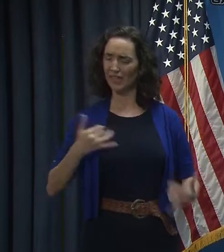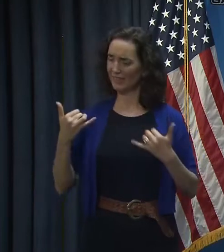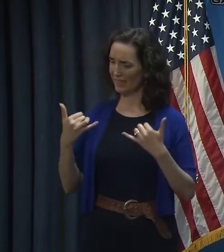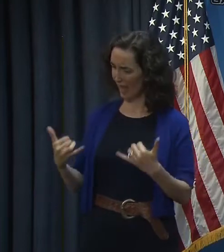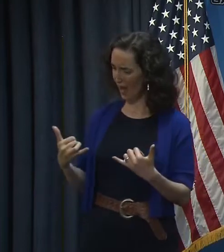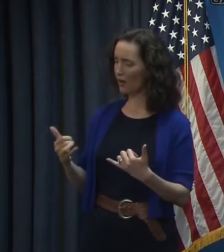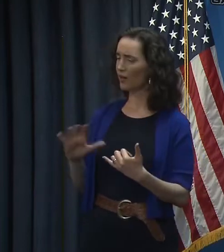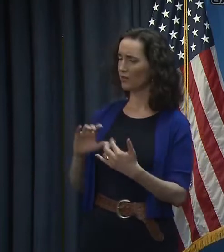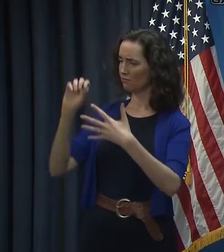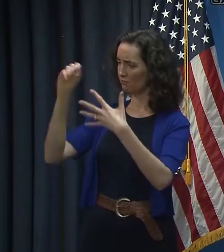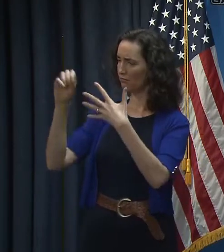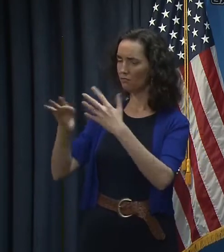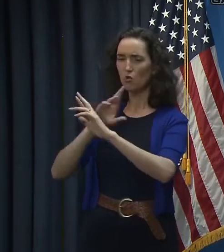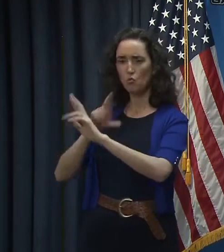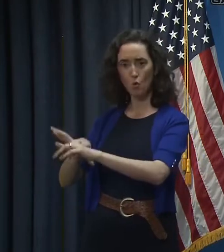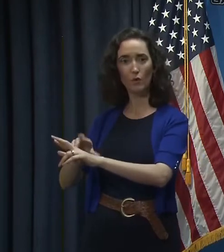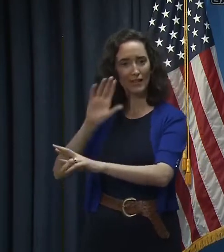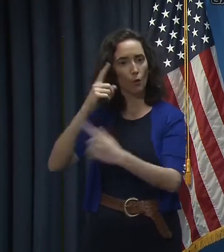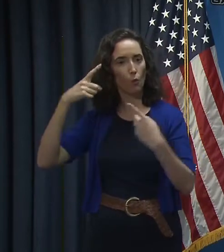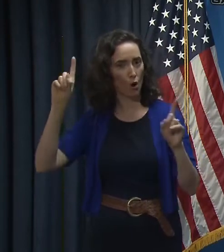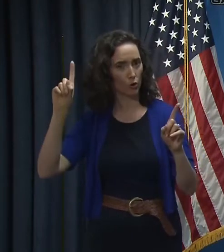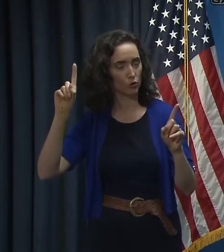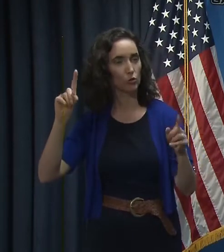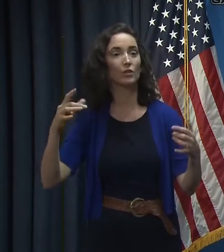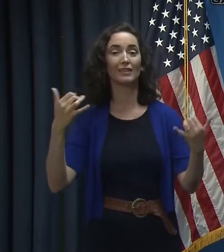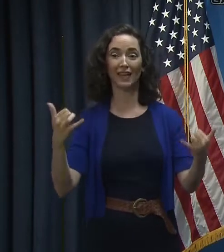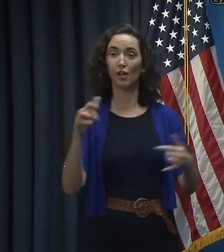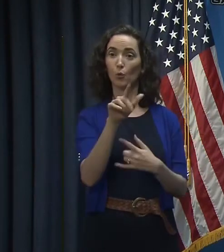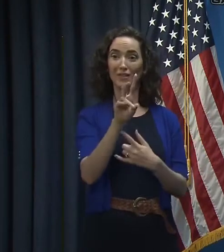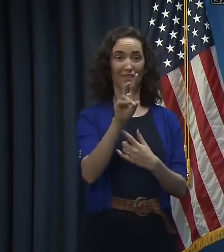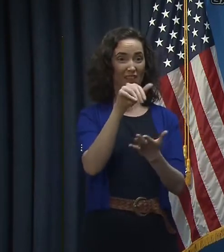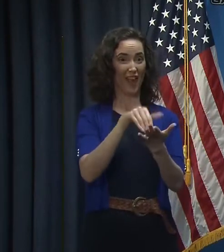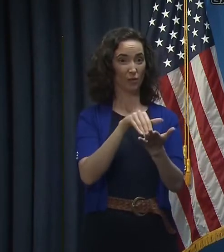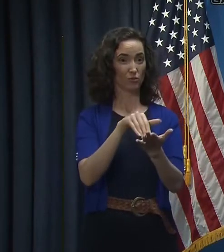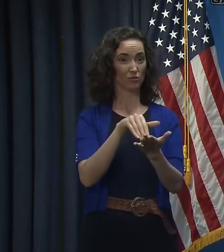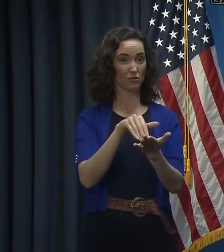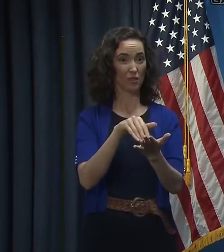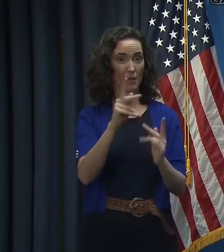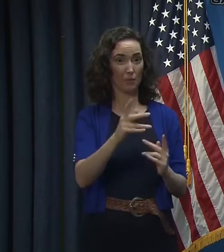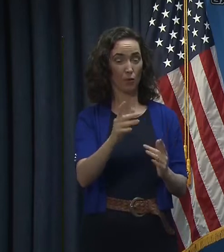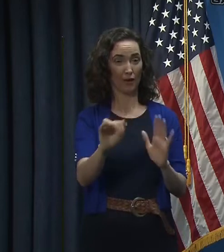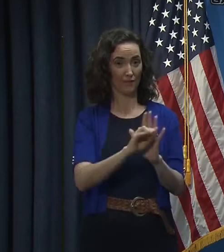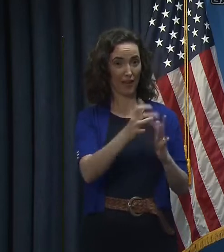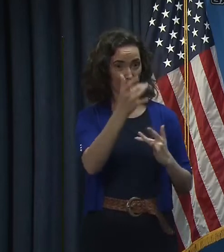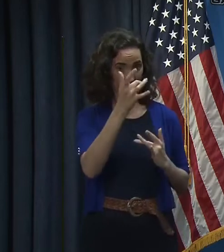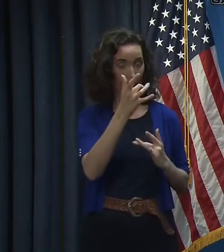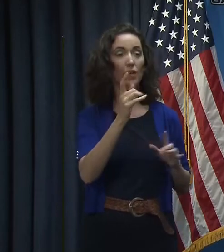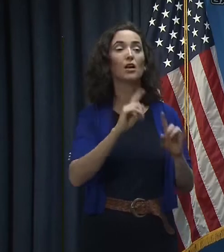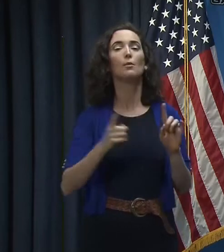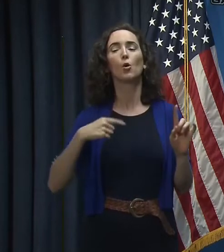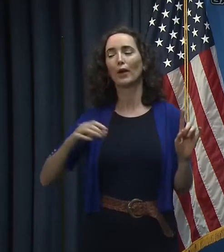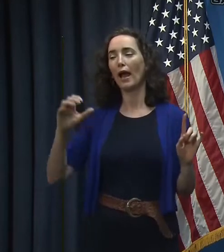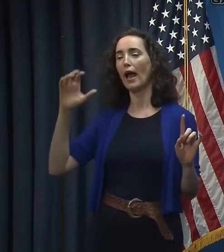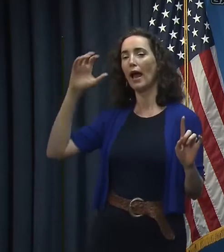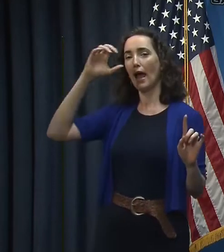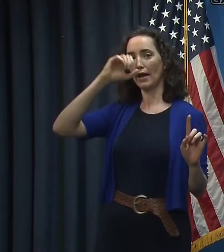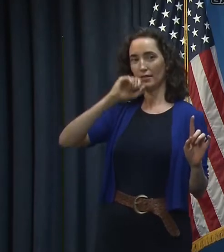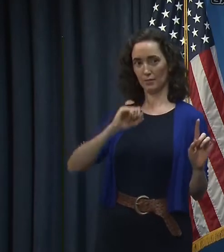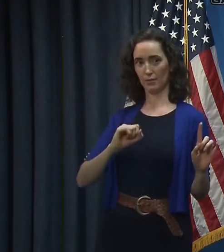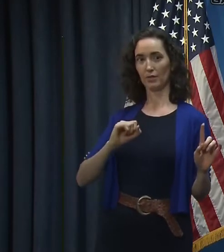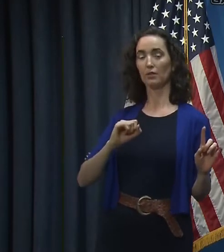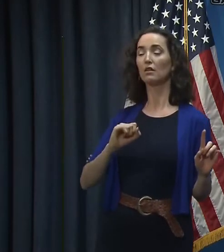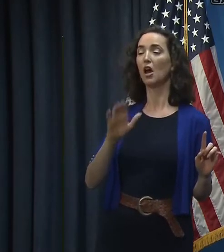are working. As the governor noted, we have 27,000 cases, but if you go by our estimates, we think that we have over half of people who've